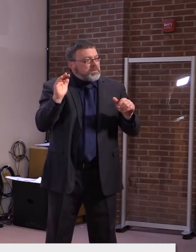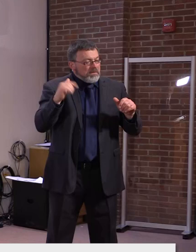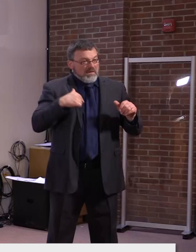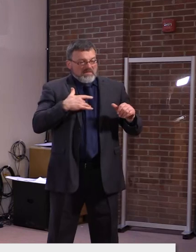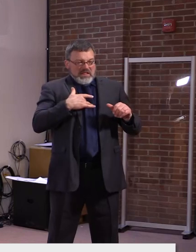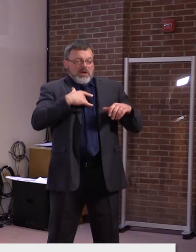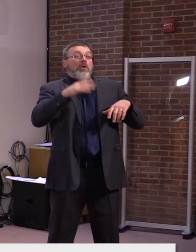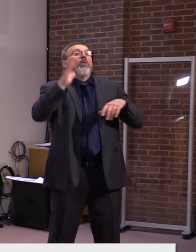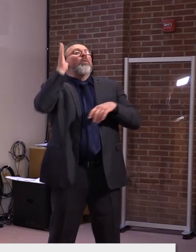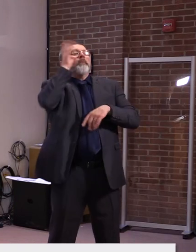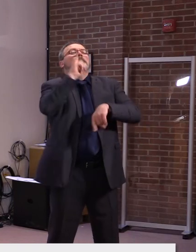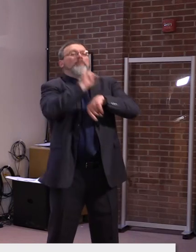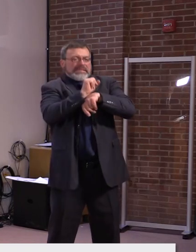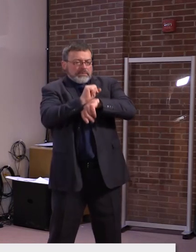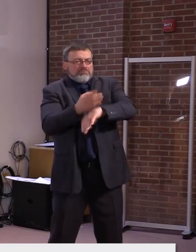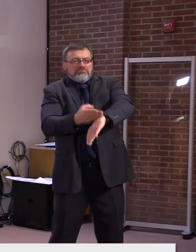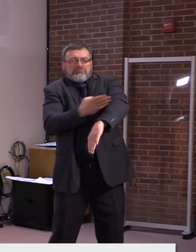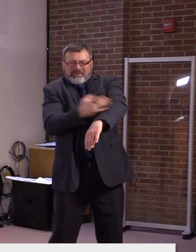belief